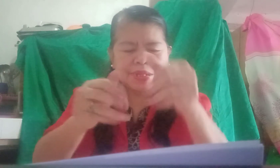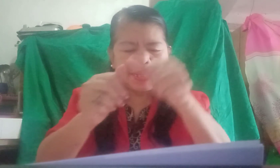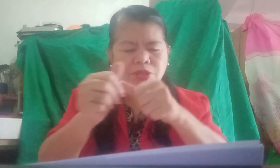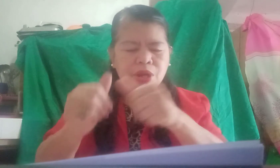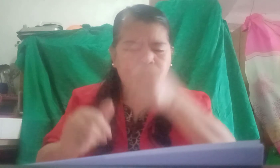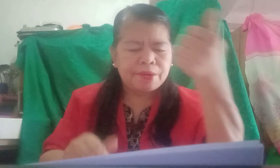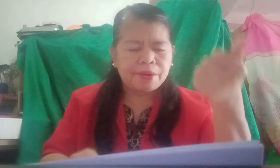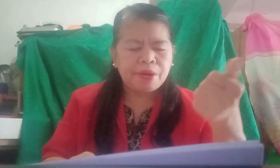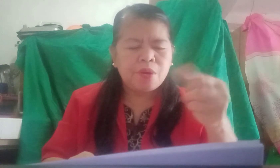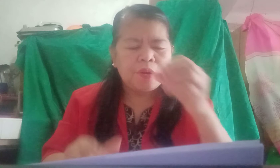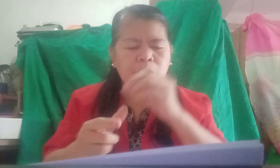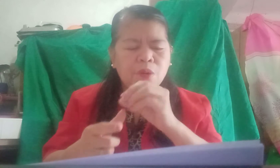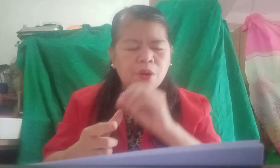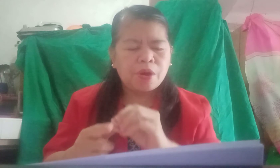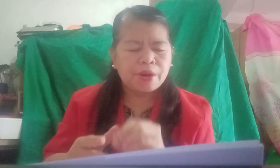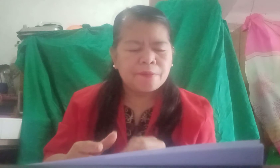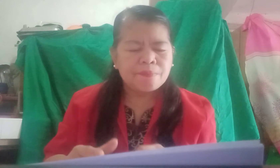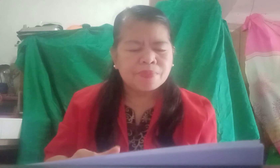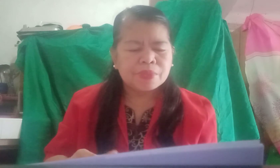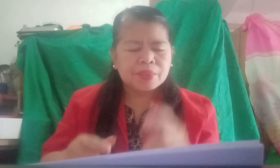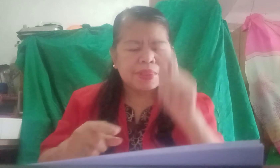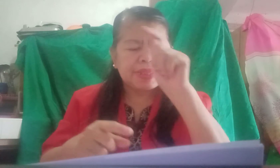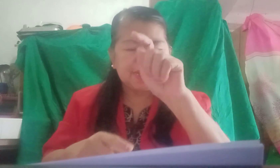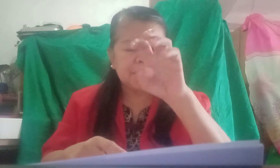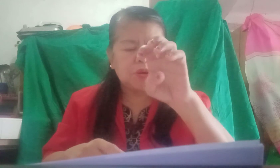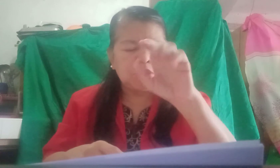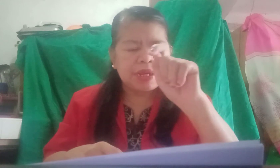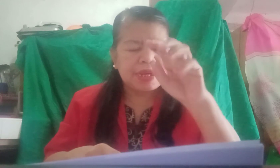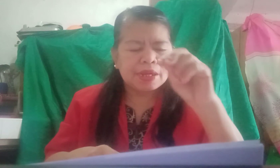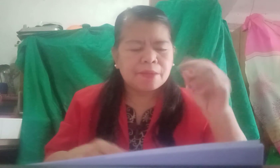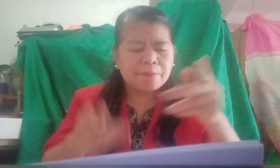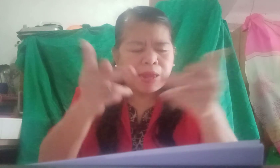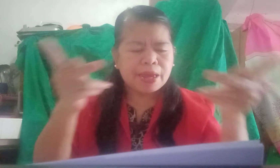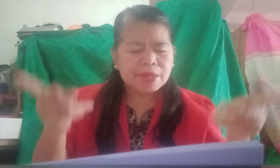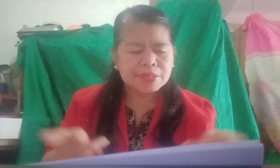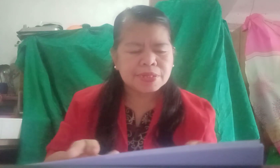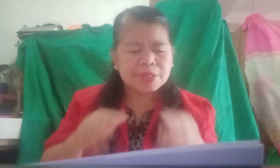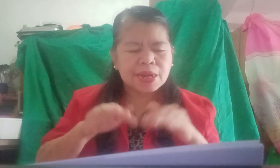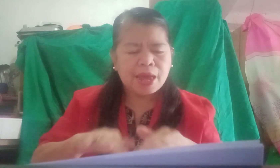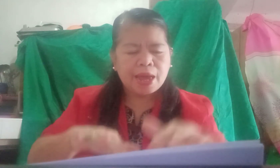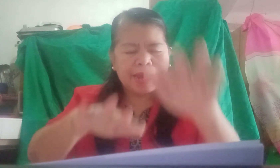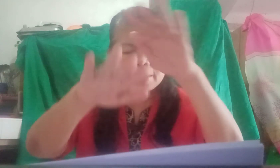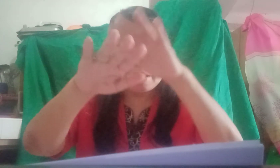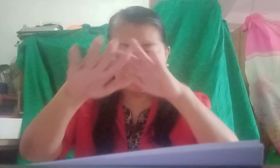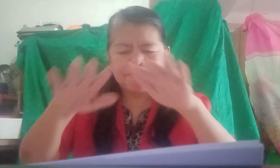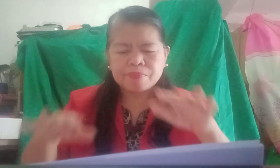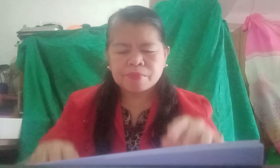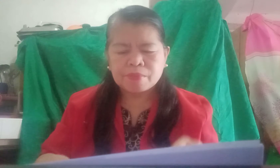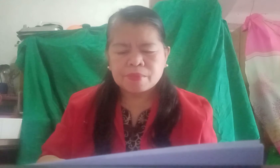each other or tectonic plates slide.